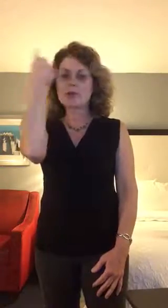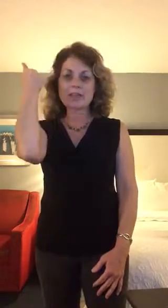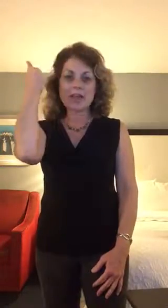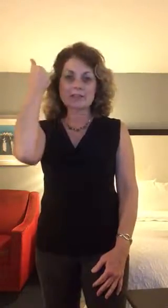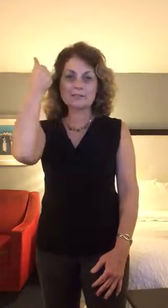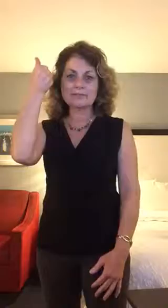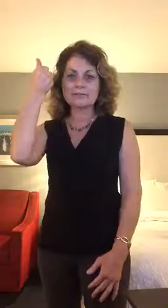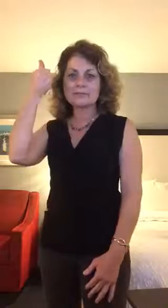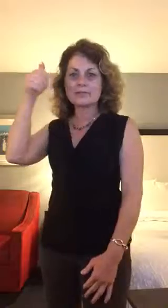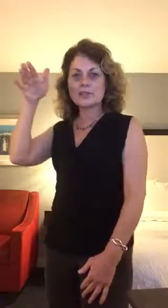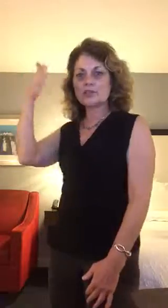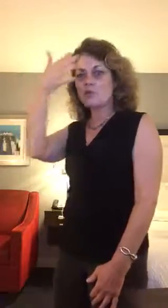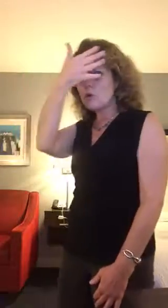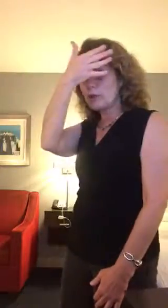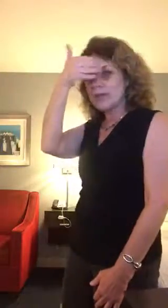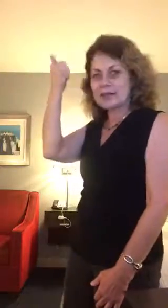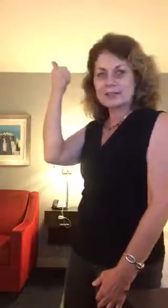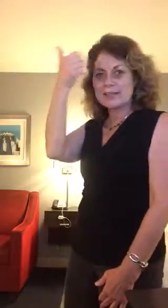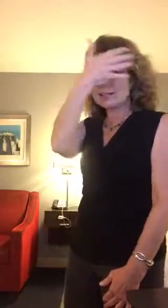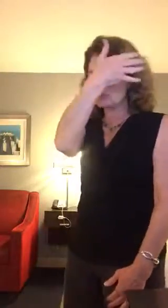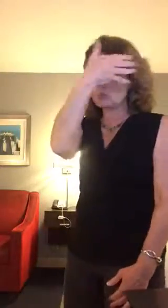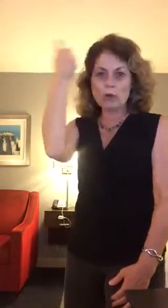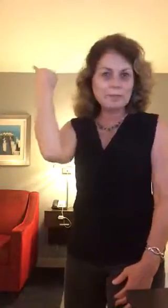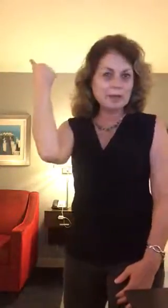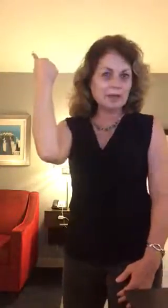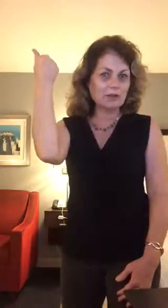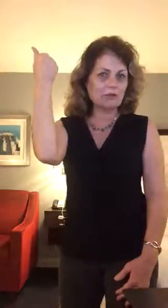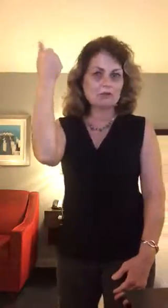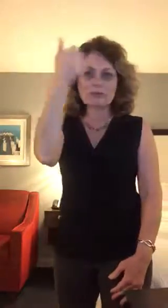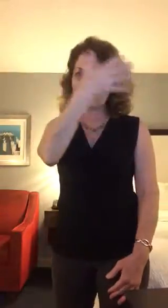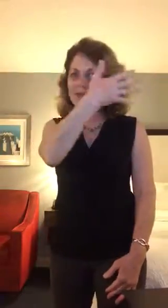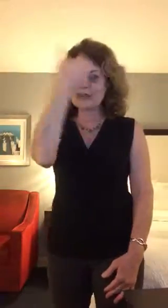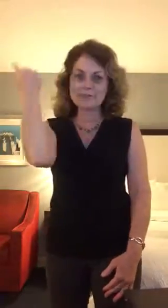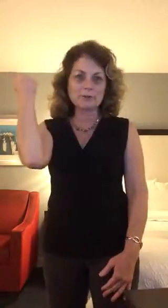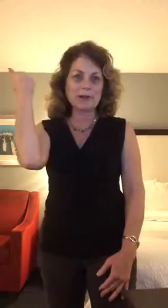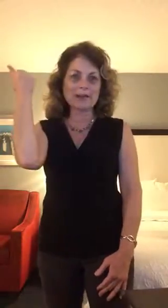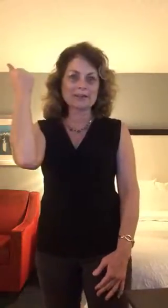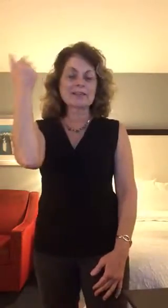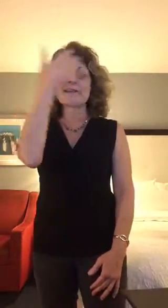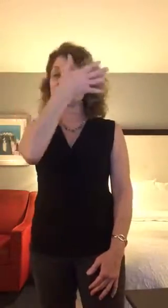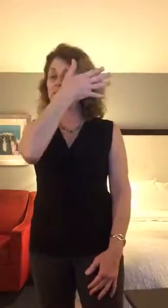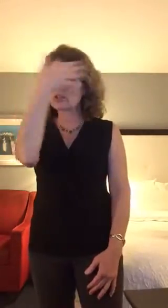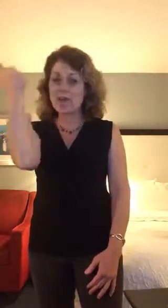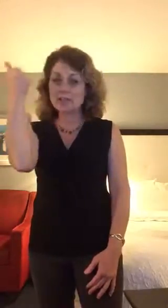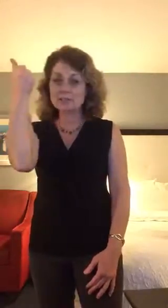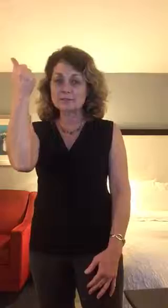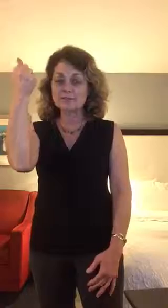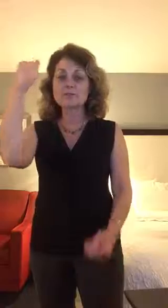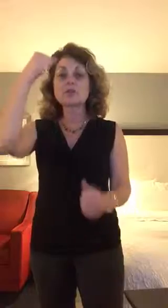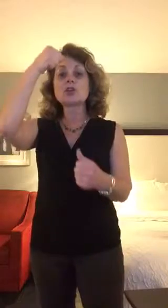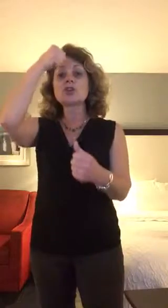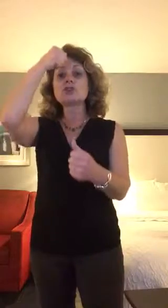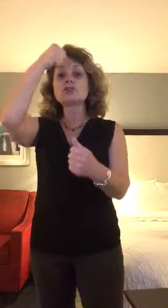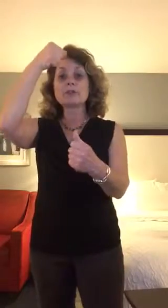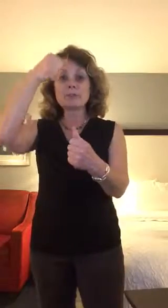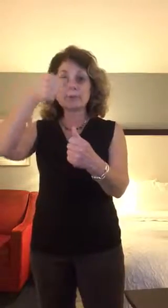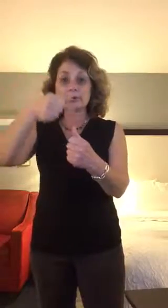Forget. Take your whole hand, it's like it's wiping it right out of your mind. forget.